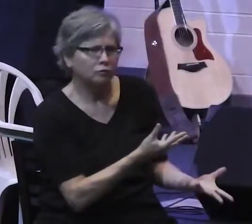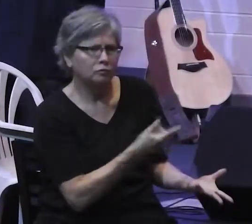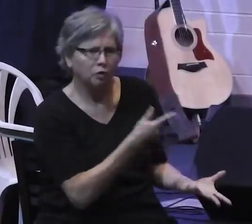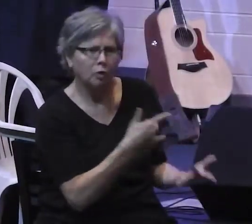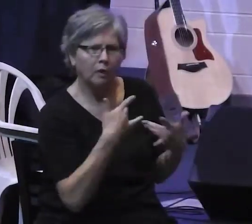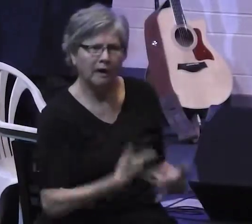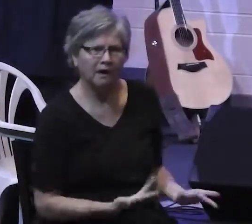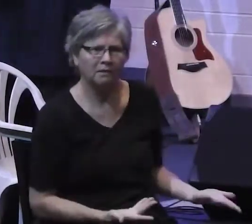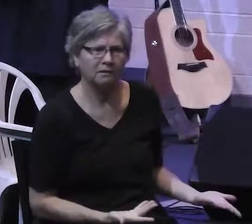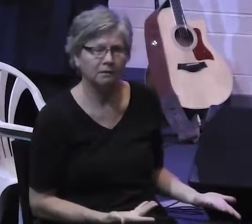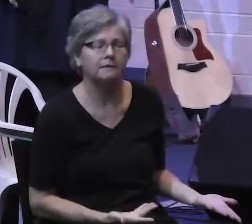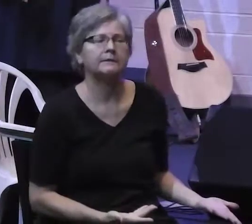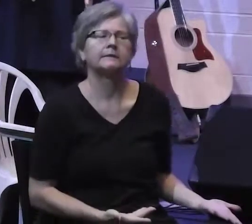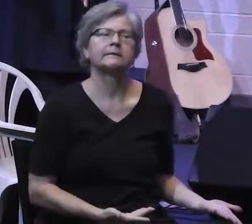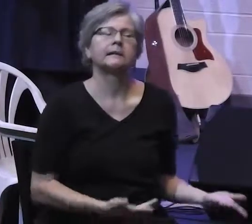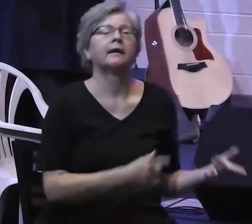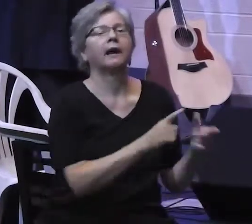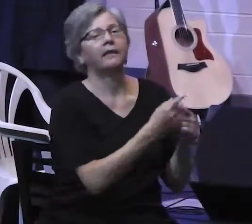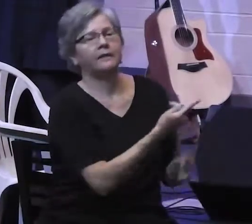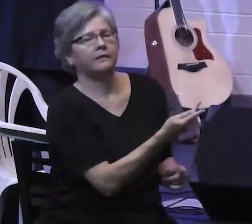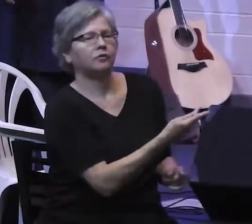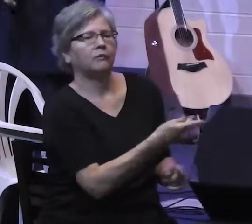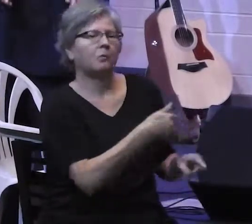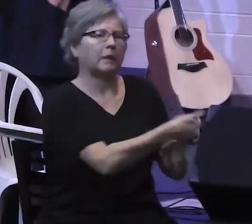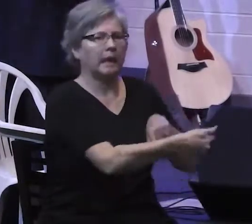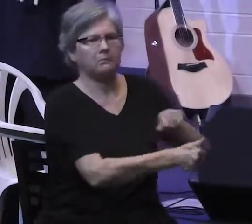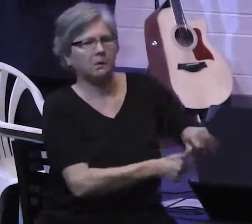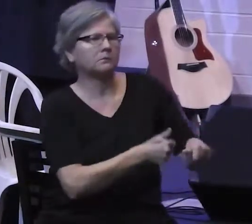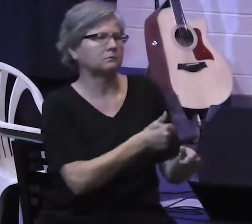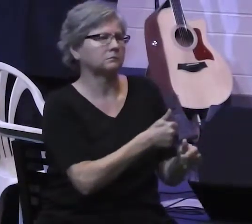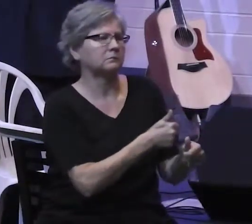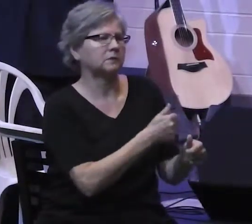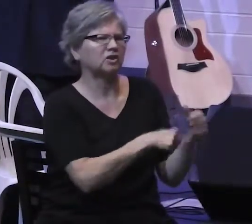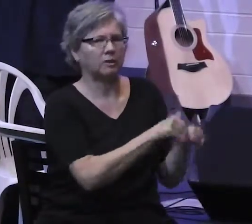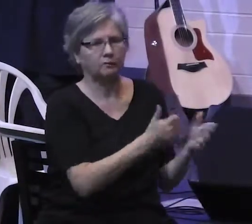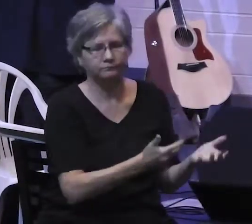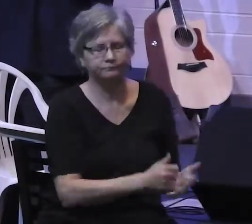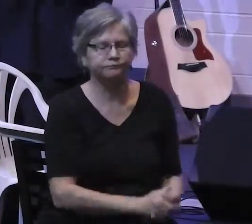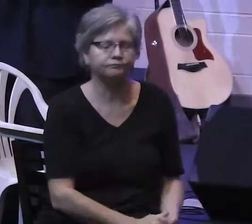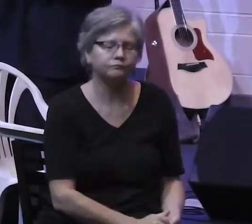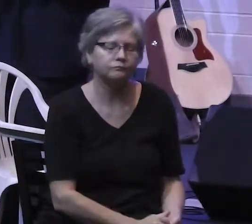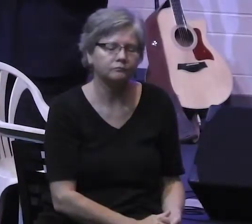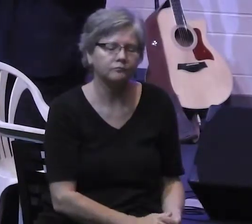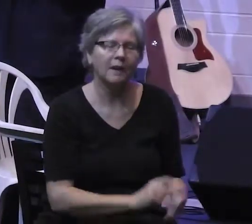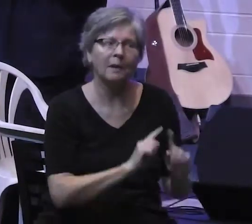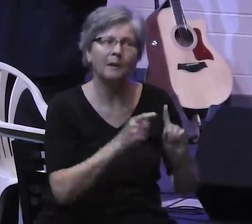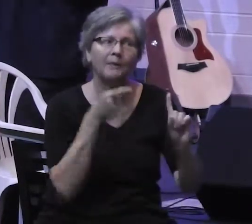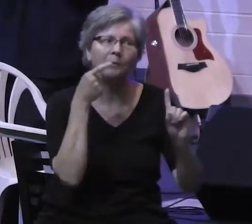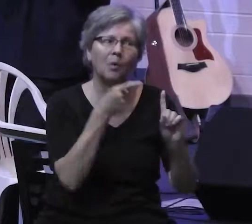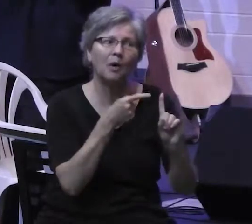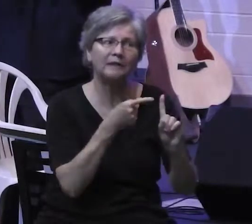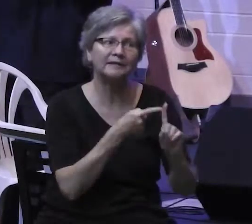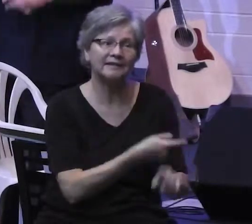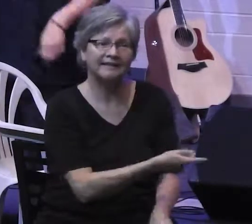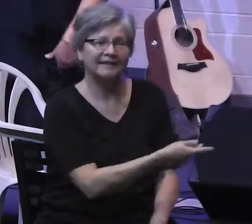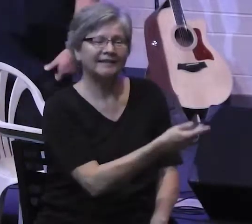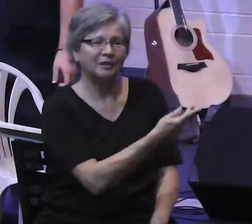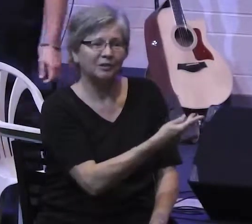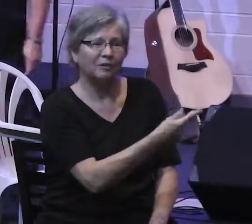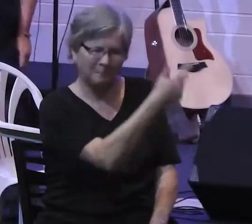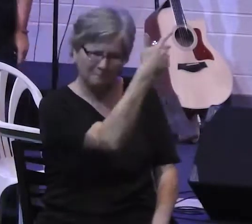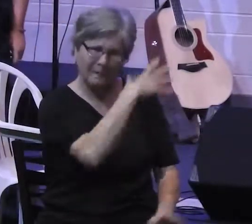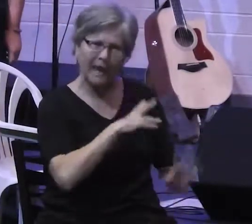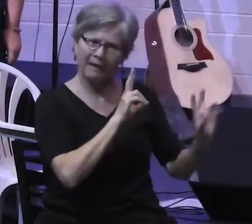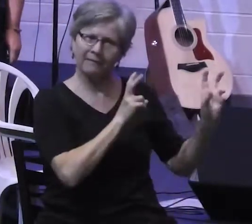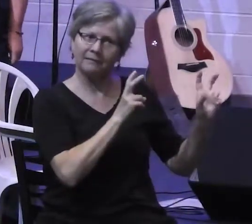right? But the point is that mankind has turned from God. And because God is holy and just and righteous,